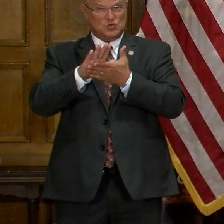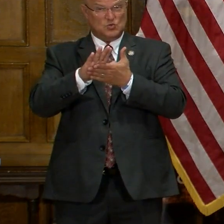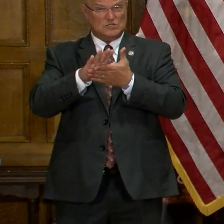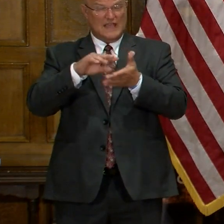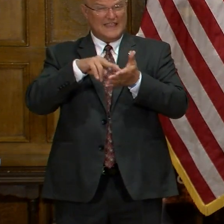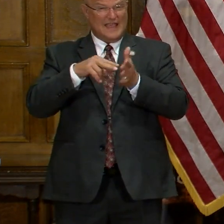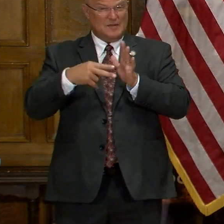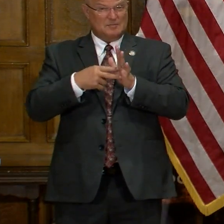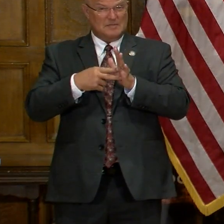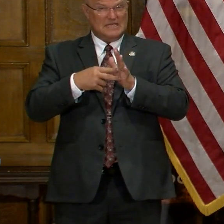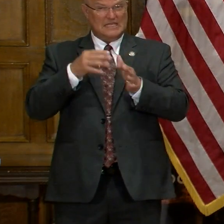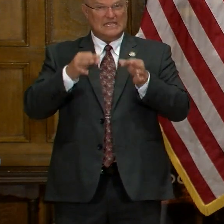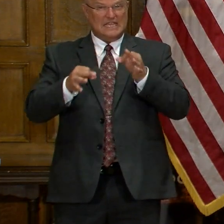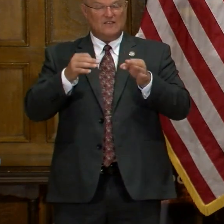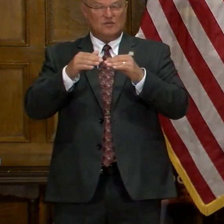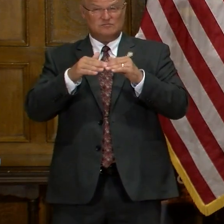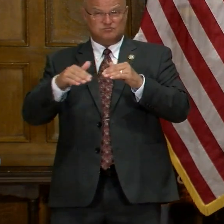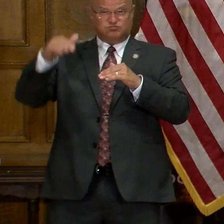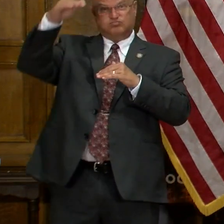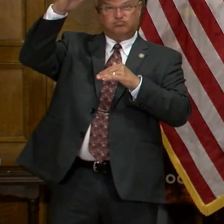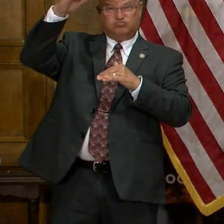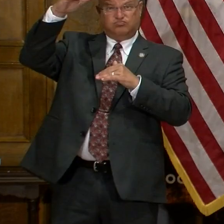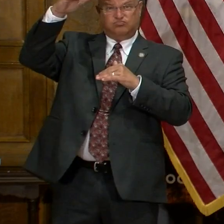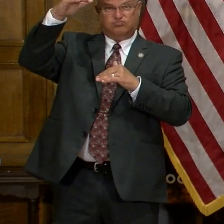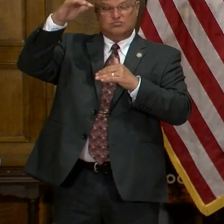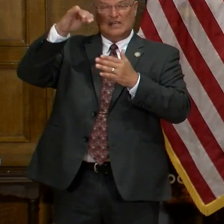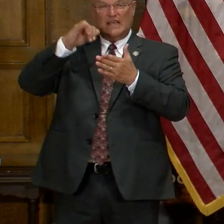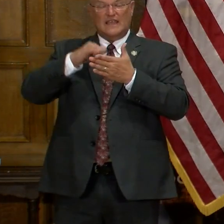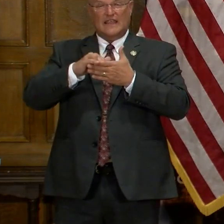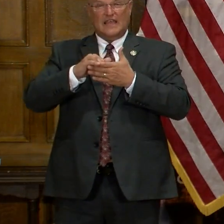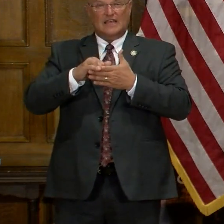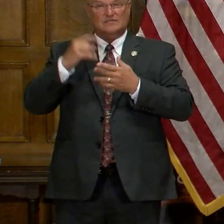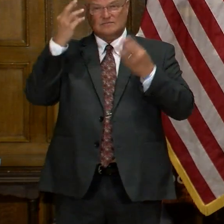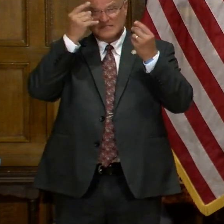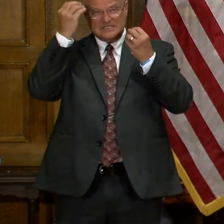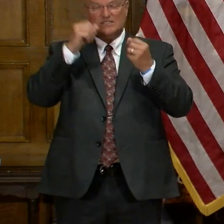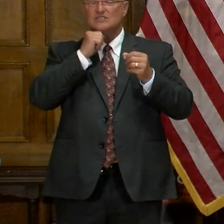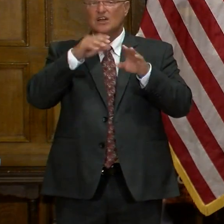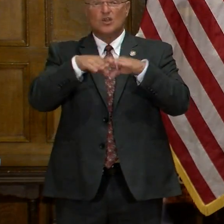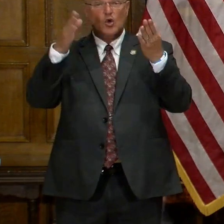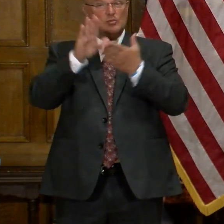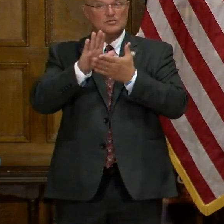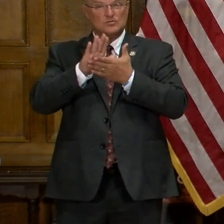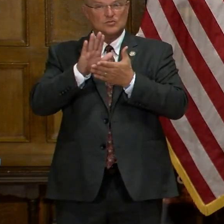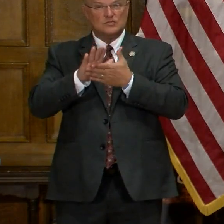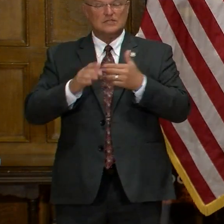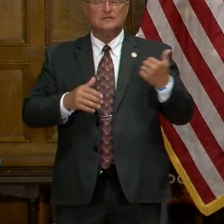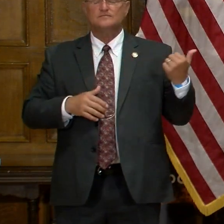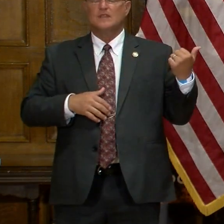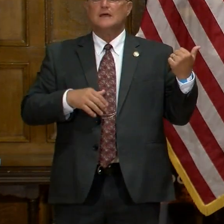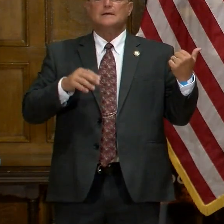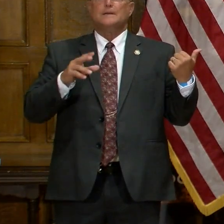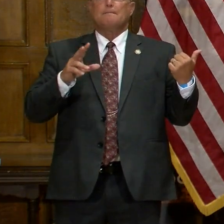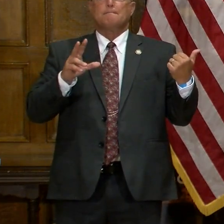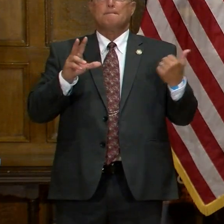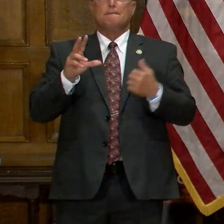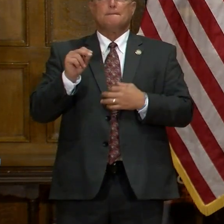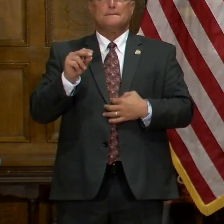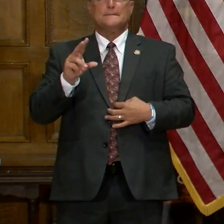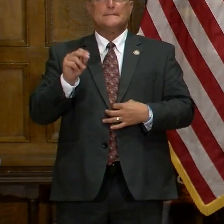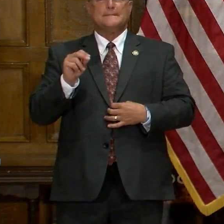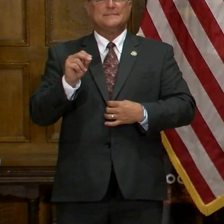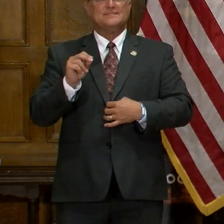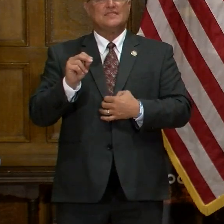Does that mean if we exceed that you will consider not opening schools? No,